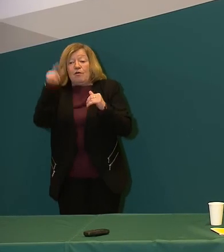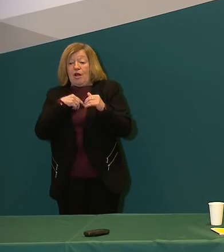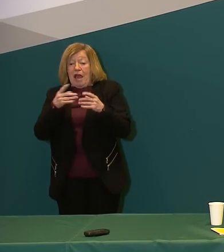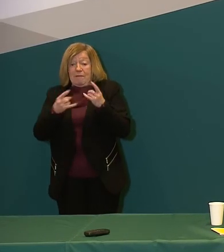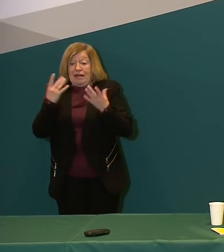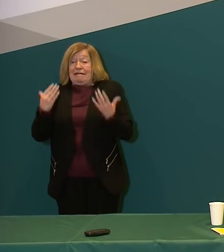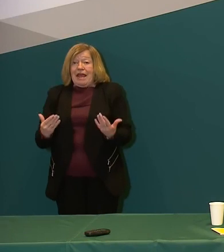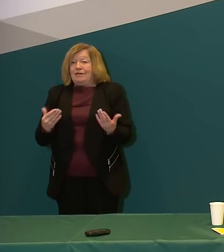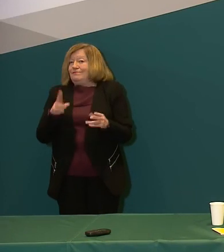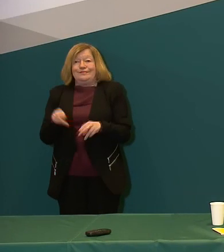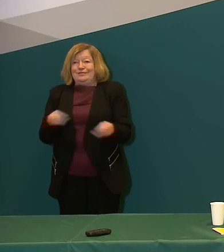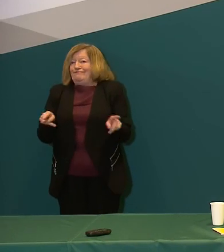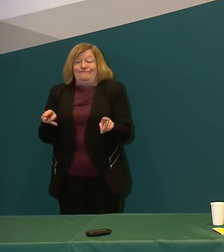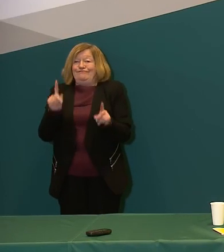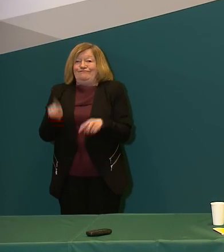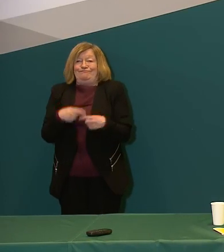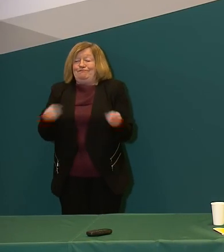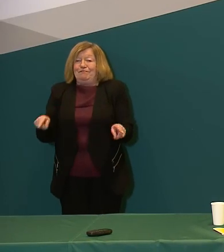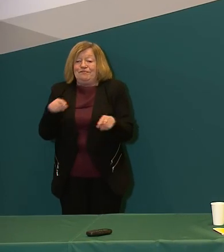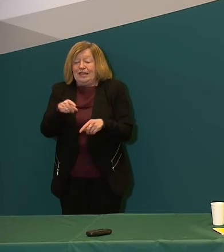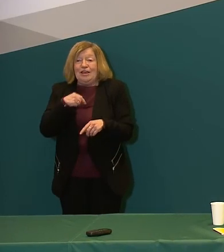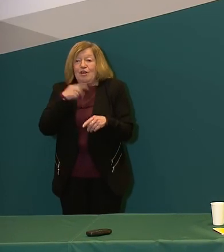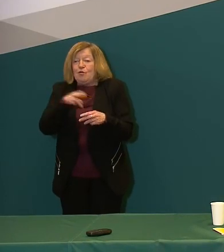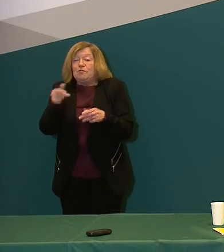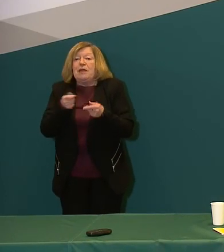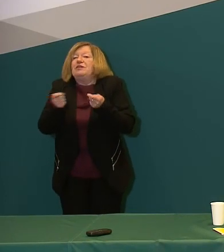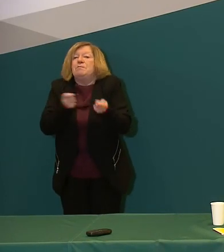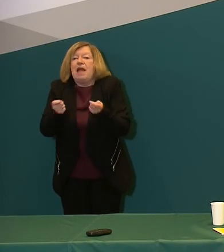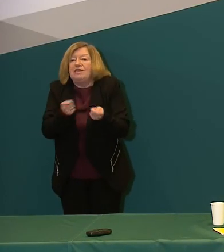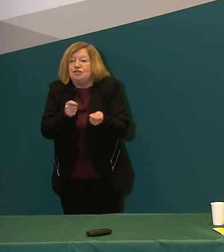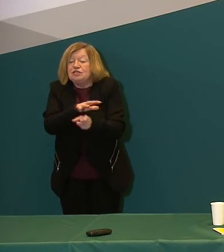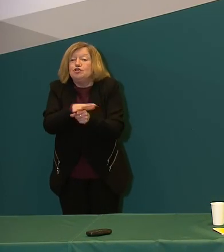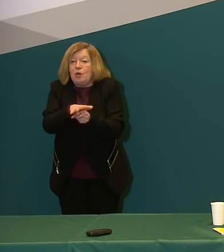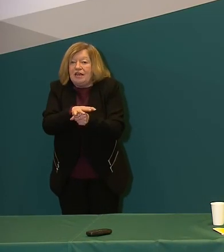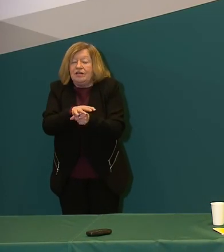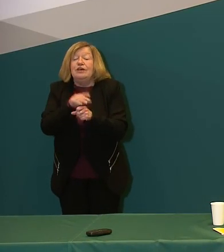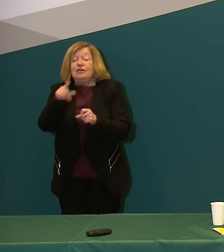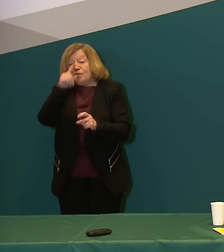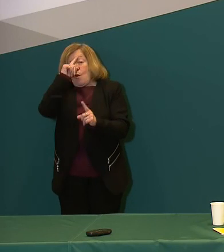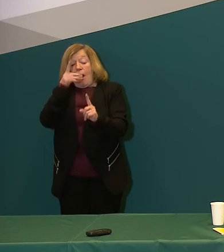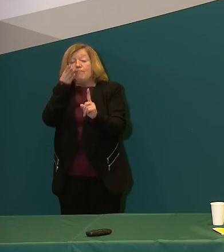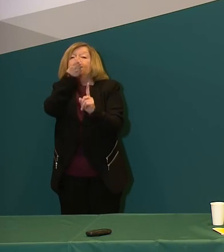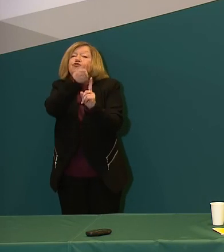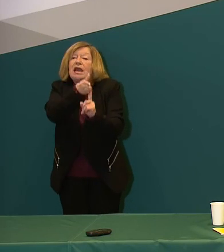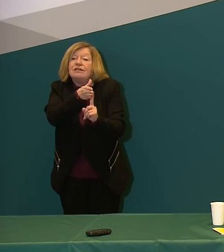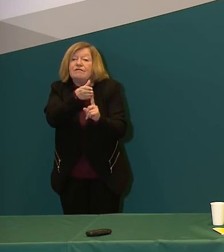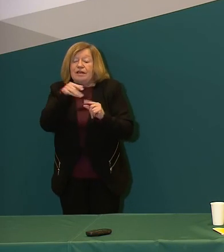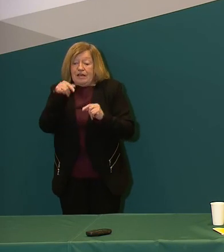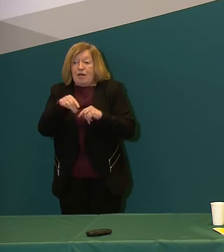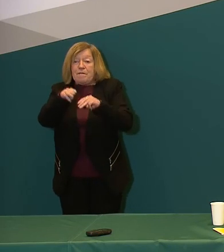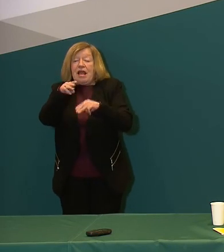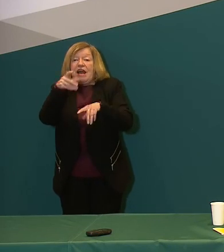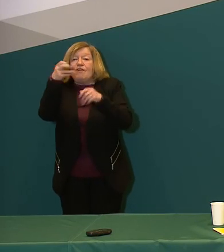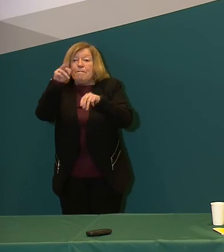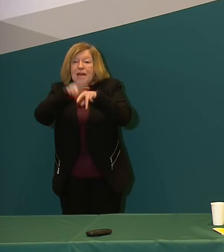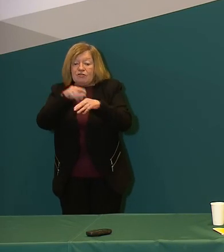are right now, we would find ourselves in an unmanageable position. So the objective is that the measures have greater